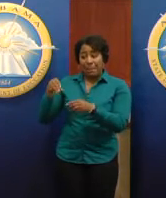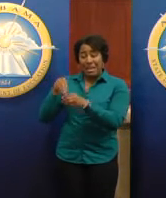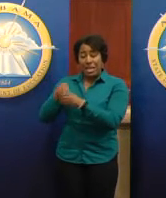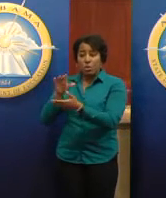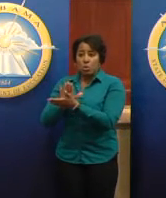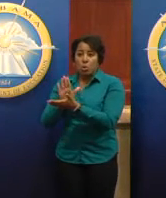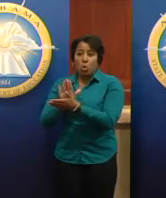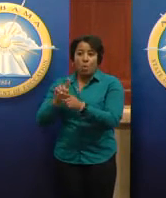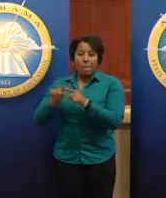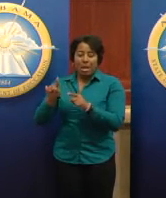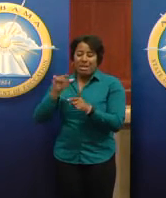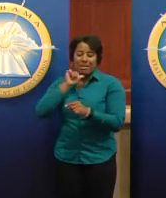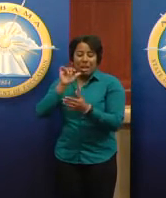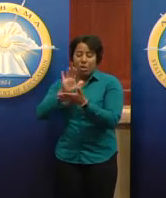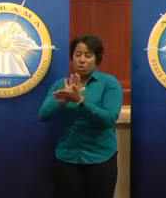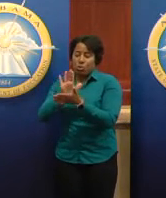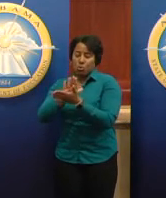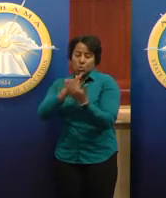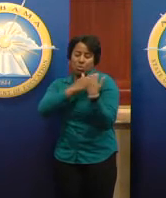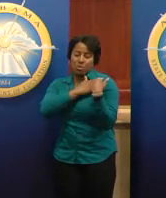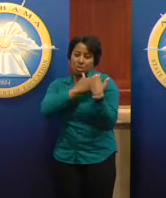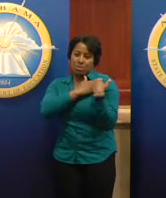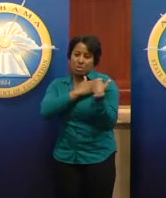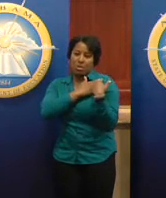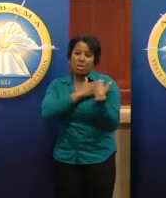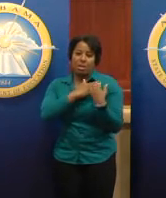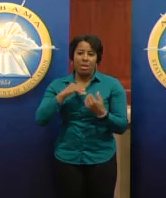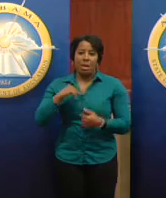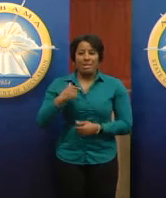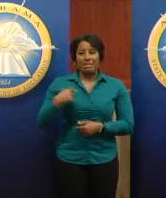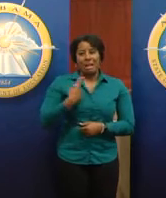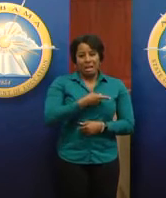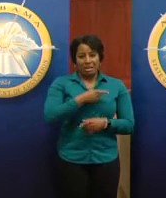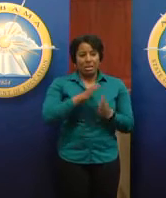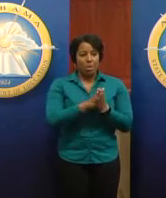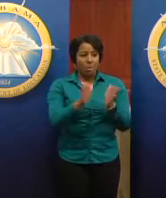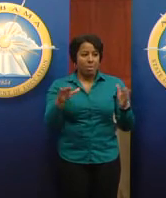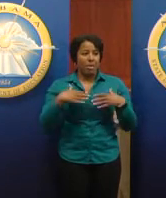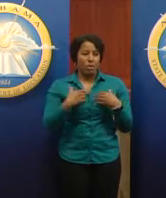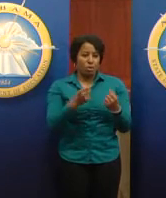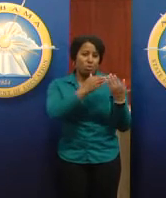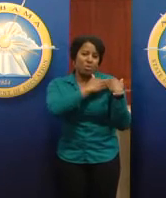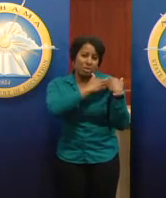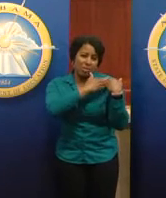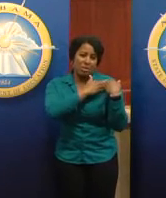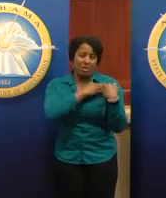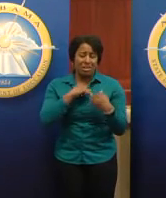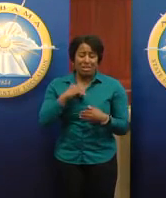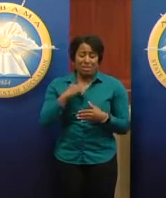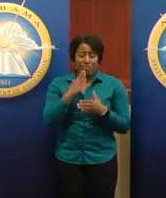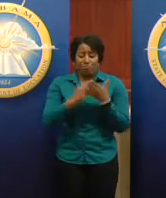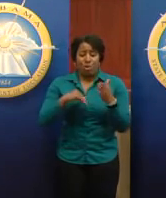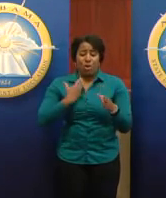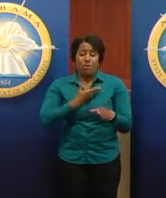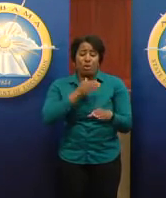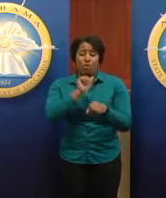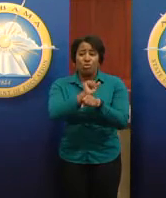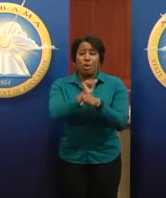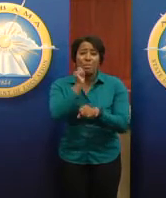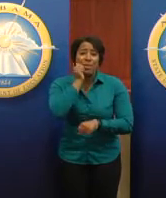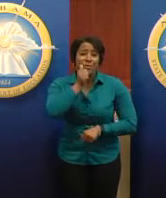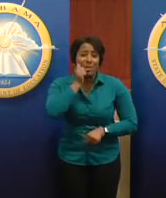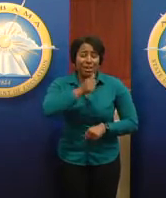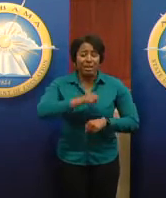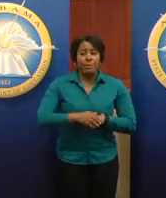school officials to have to worry about. That's something that falls to public health and is part of what we do every day. What contact tracing